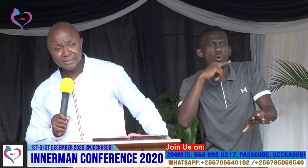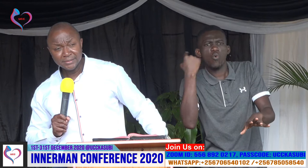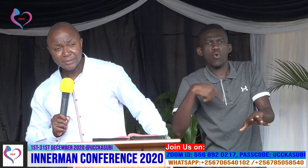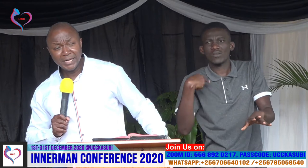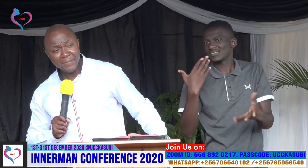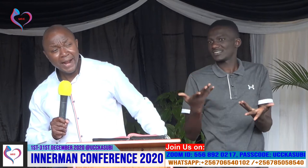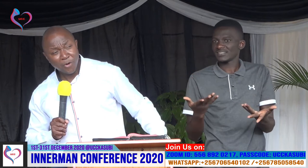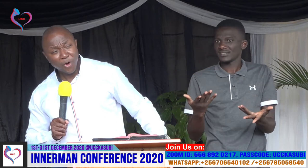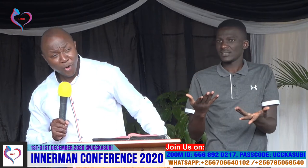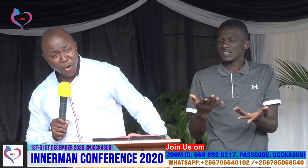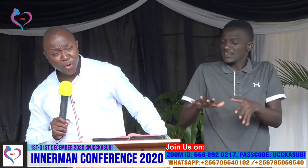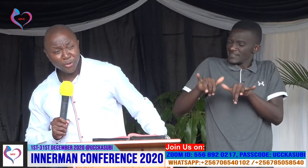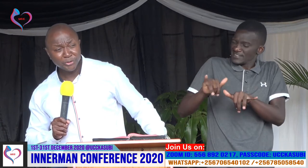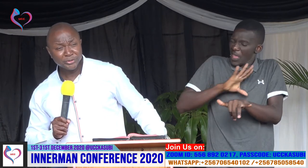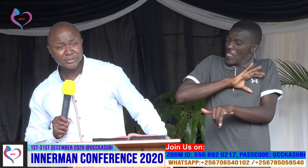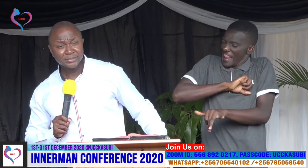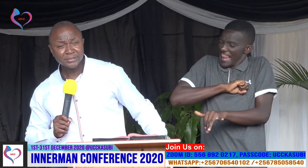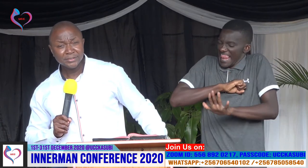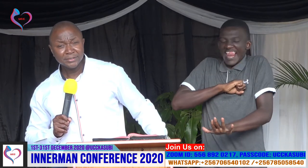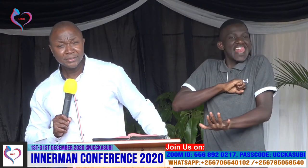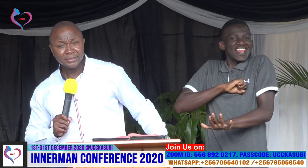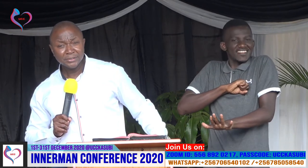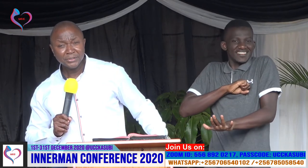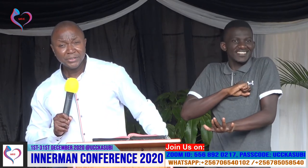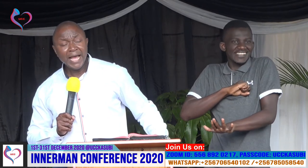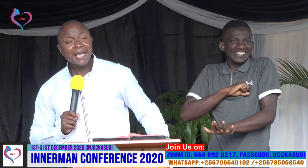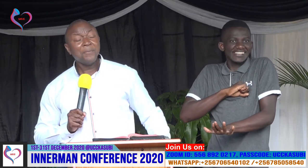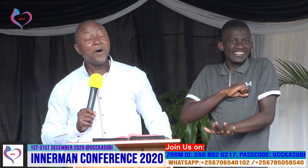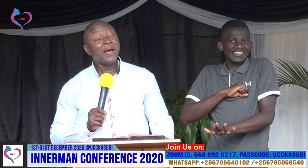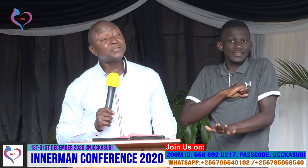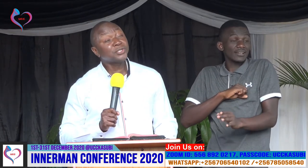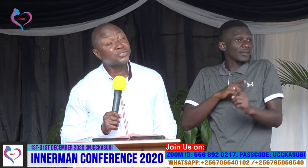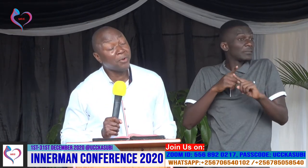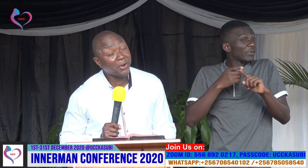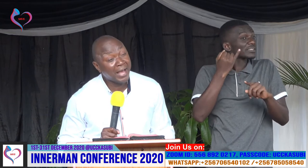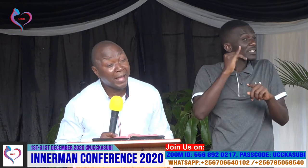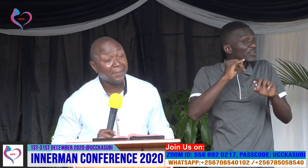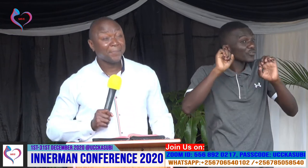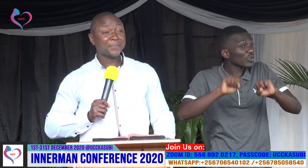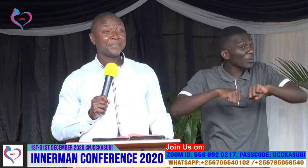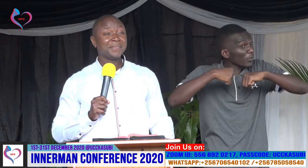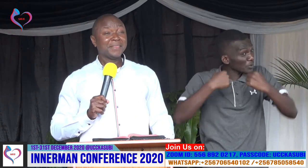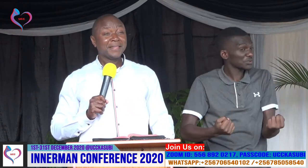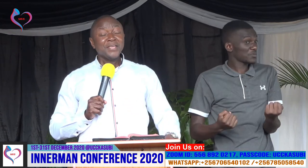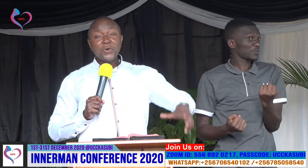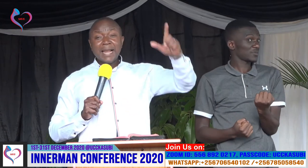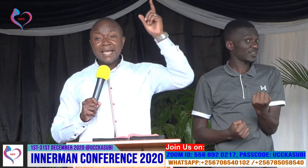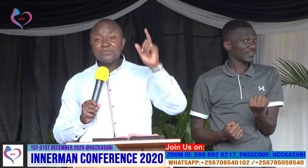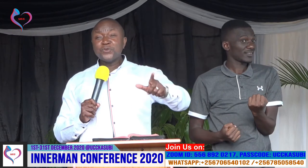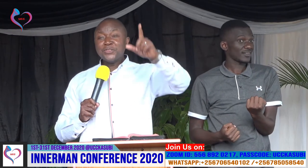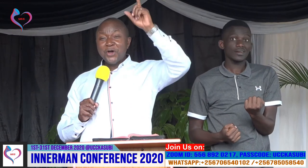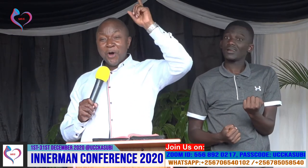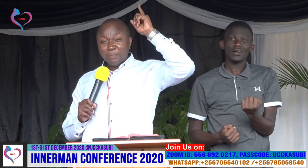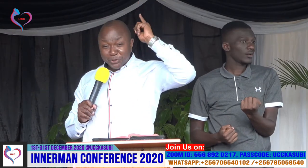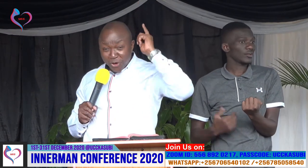coal. Lemera koko. Step on fire and stay there for a moment. Na yebo obato sobola. But if you can't, you are